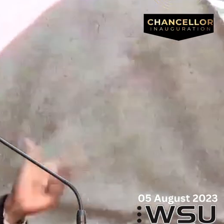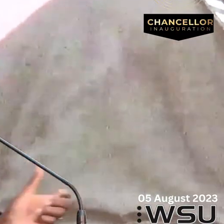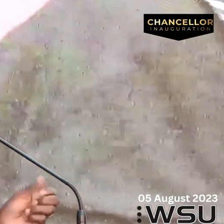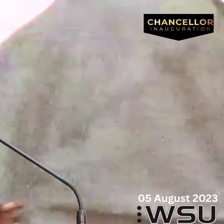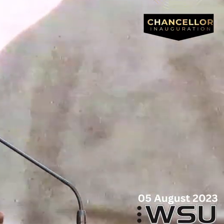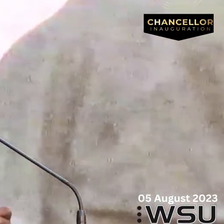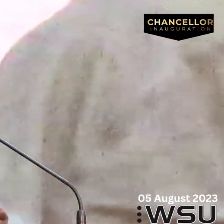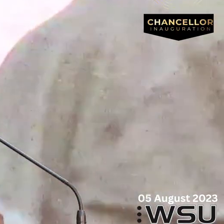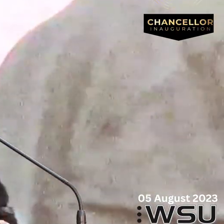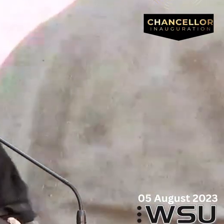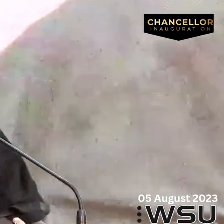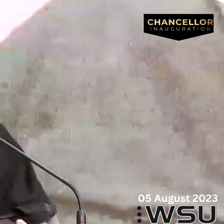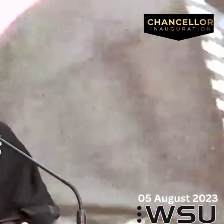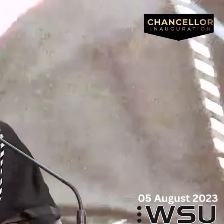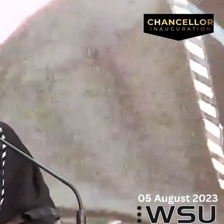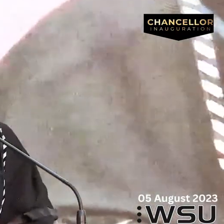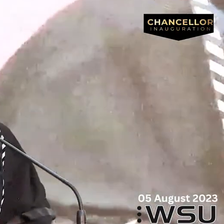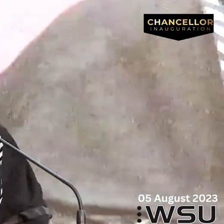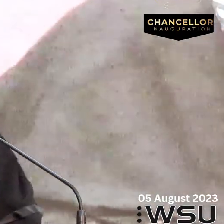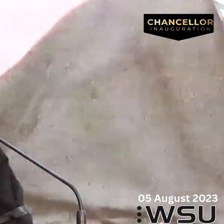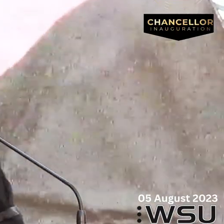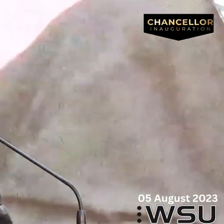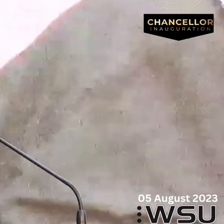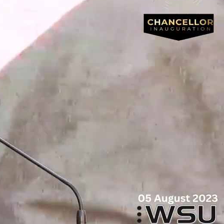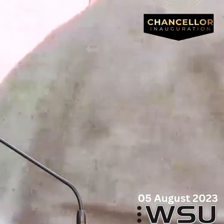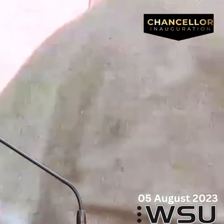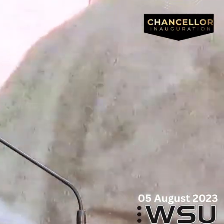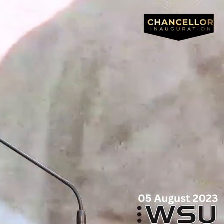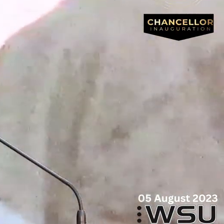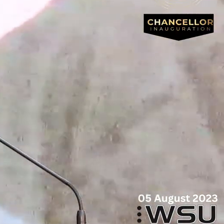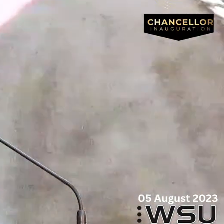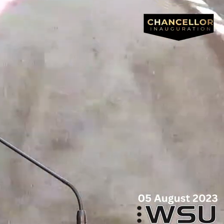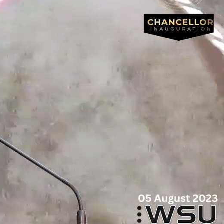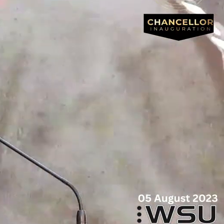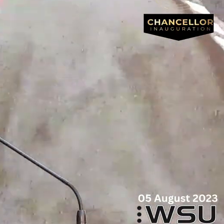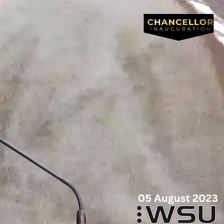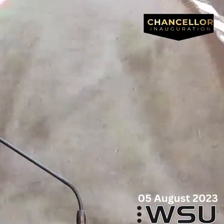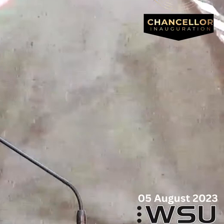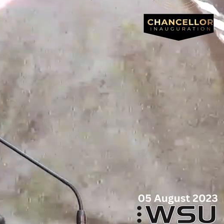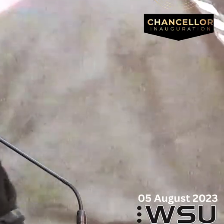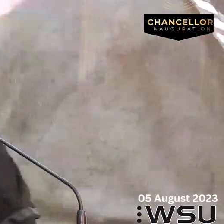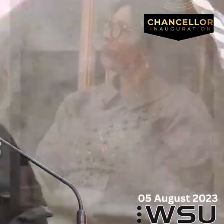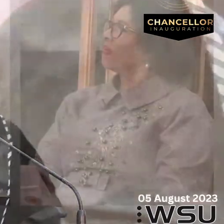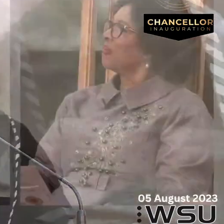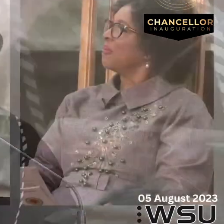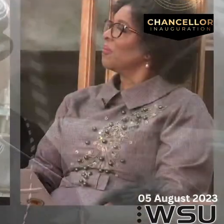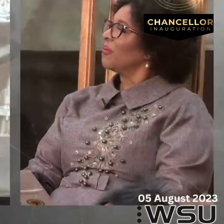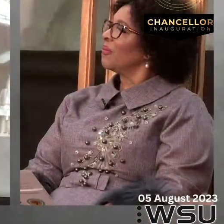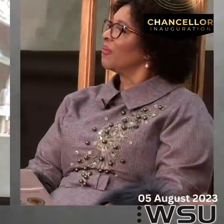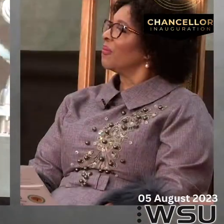that I will not repeat are not as important, but we've got to save time.